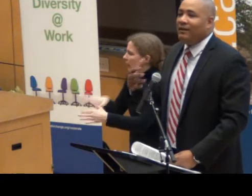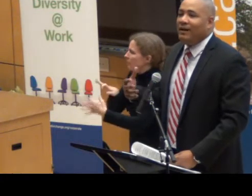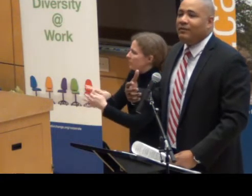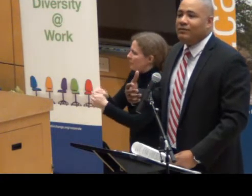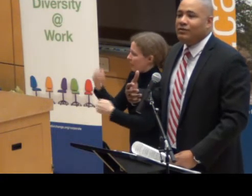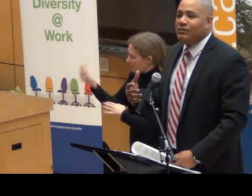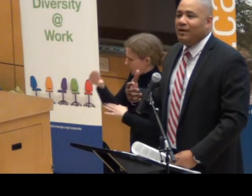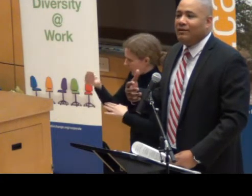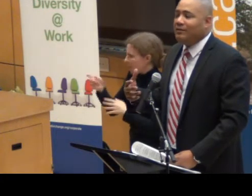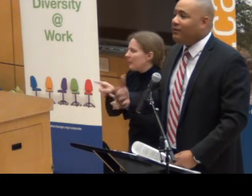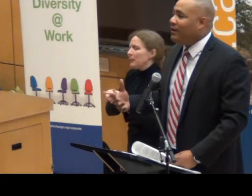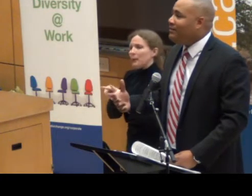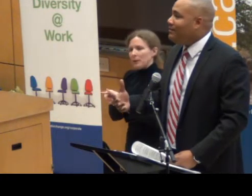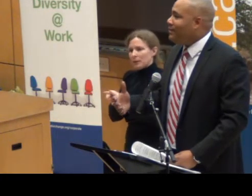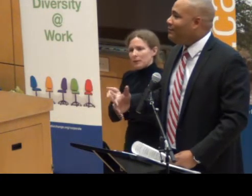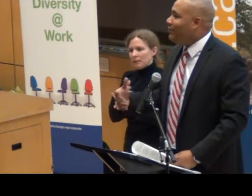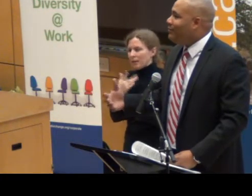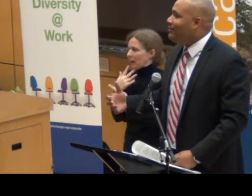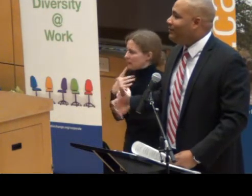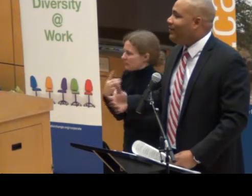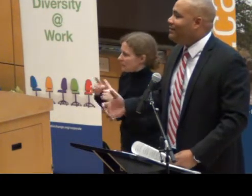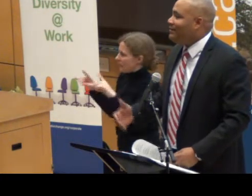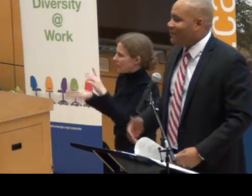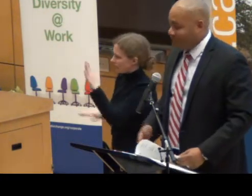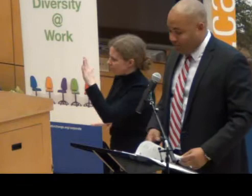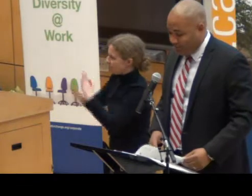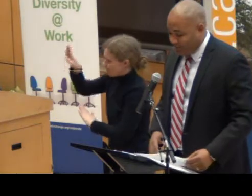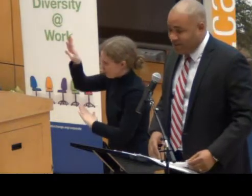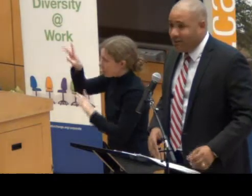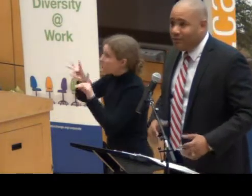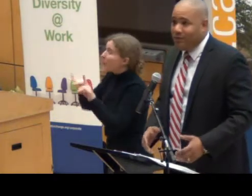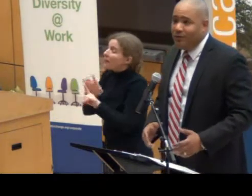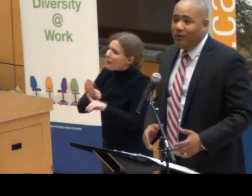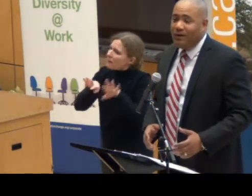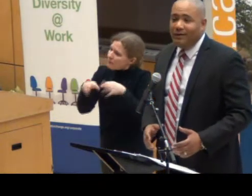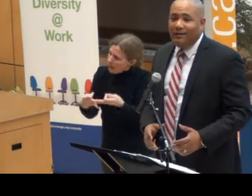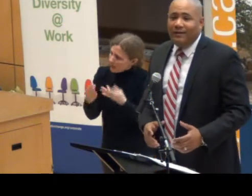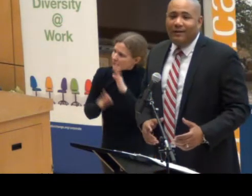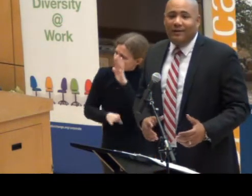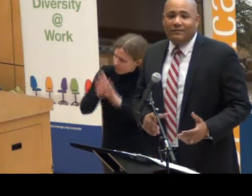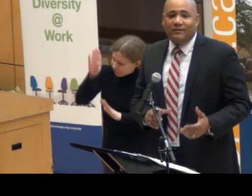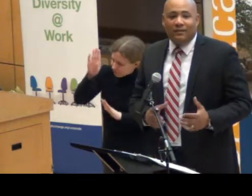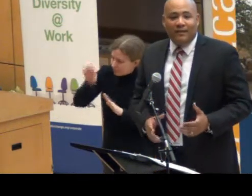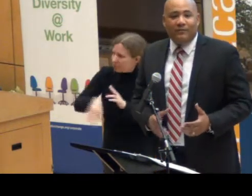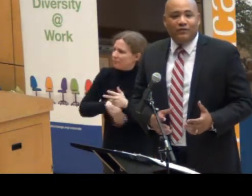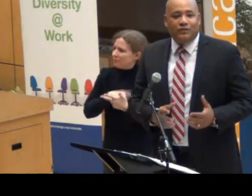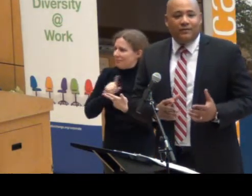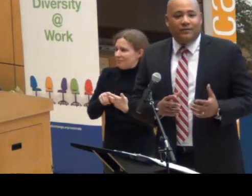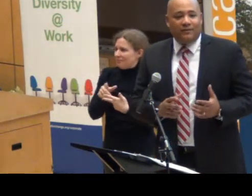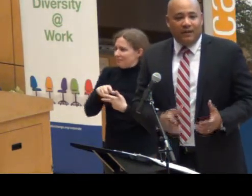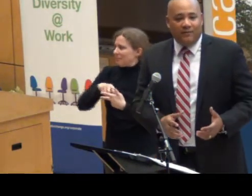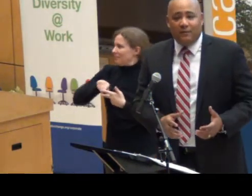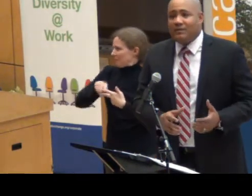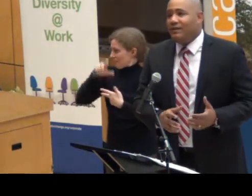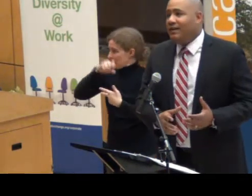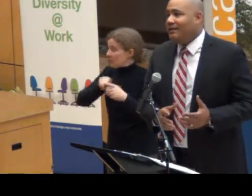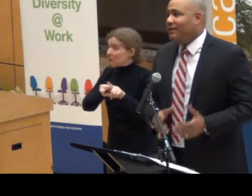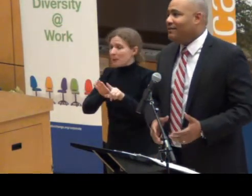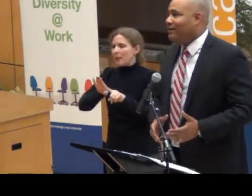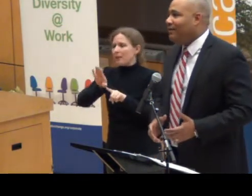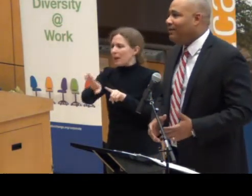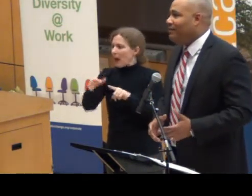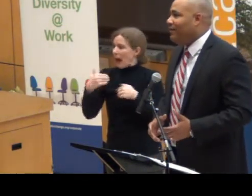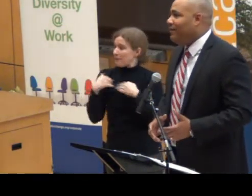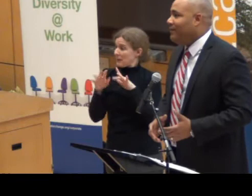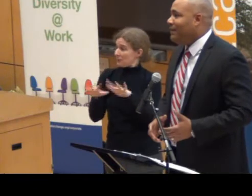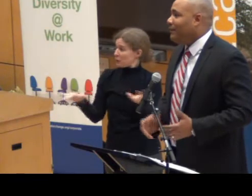and allow them to find success, but also to find success for their families. And the third one is to leverage the diversity that